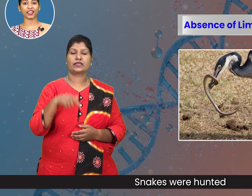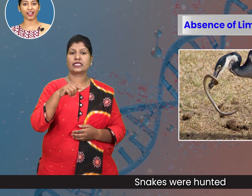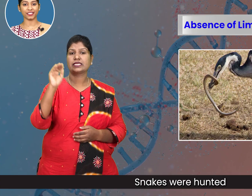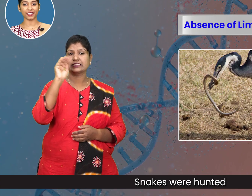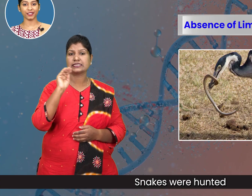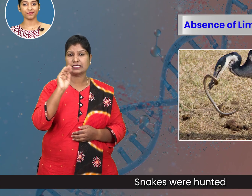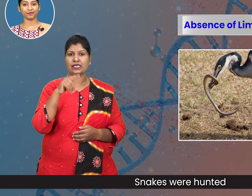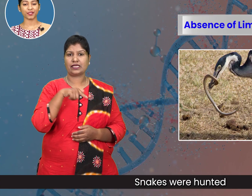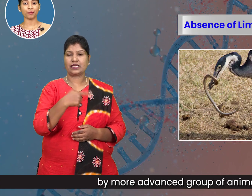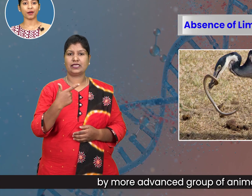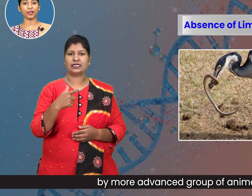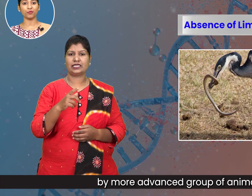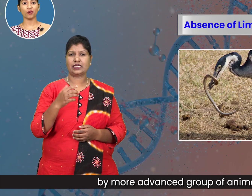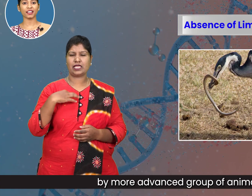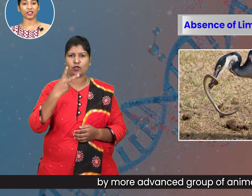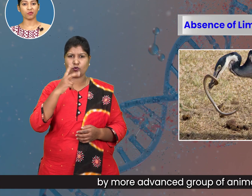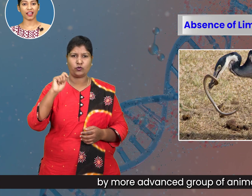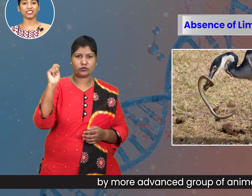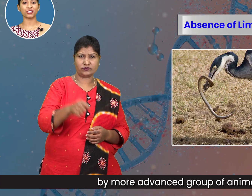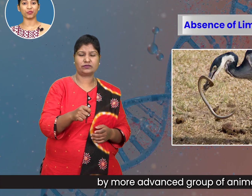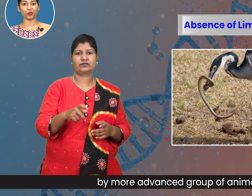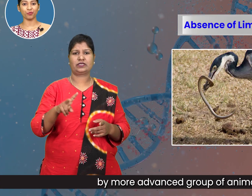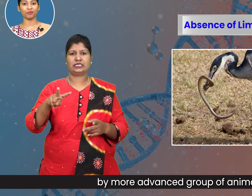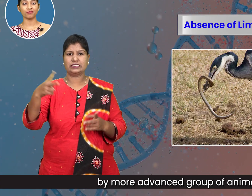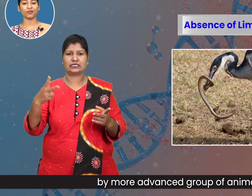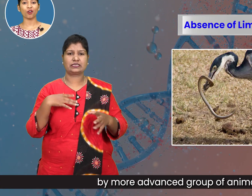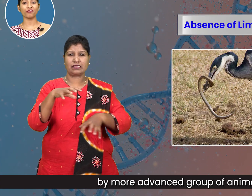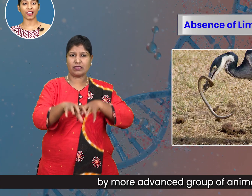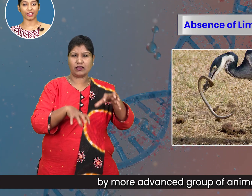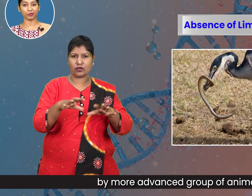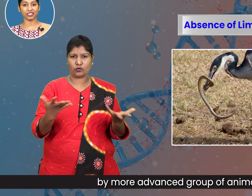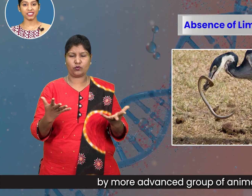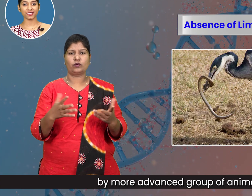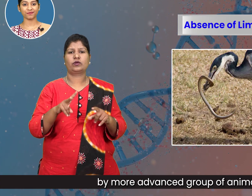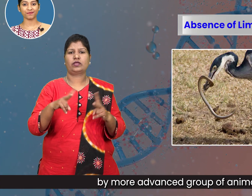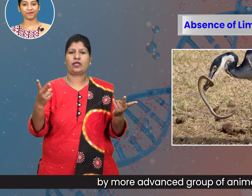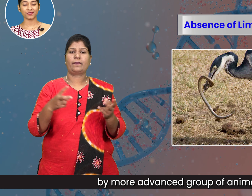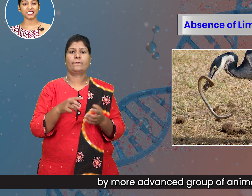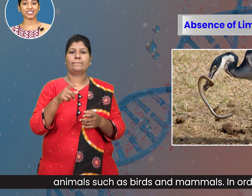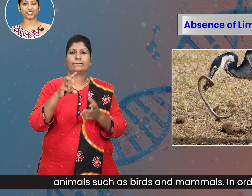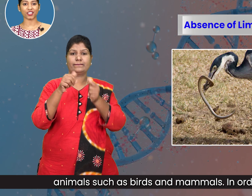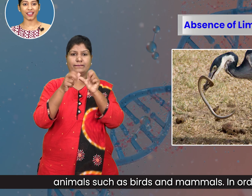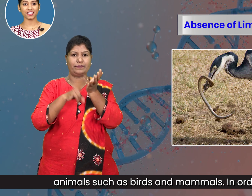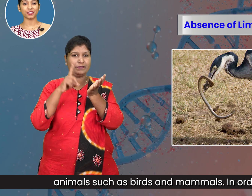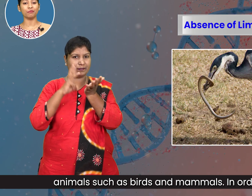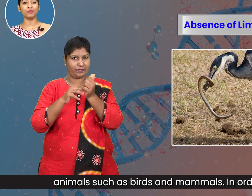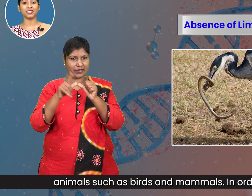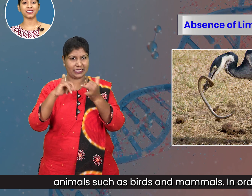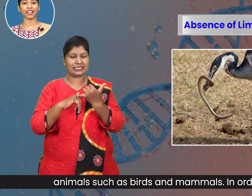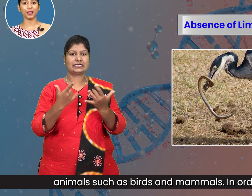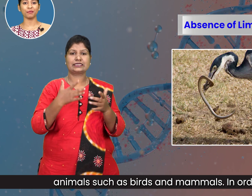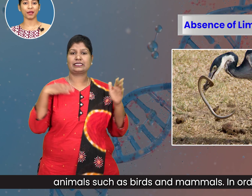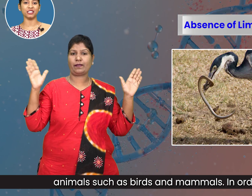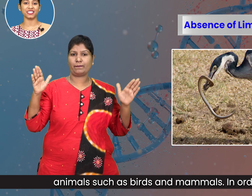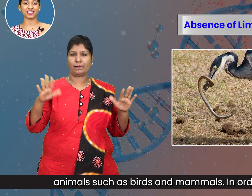Snakes were hunted by a more advanced group of animals such as